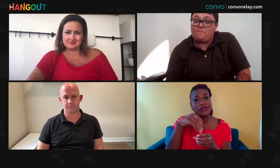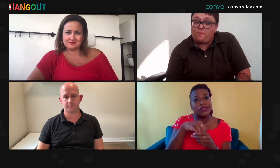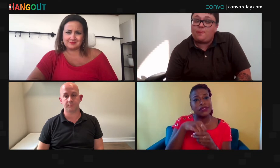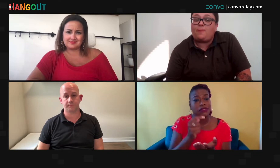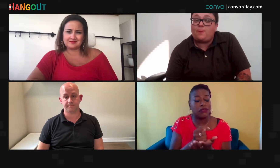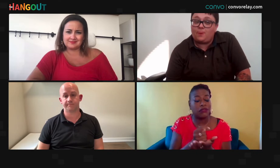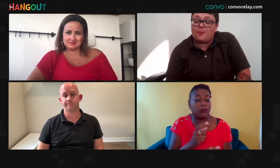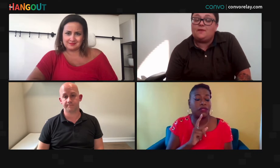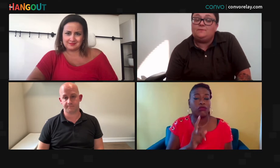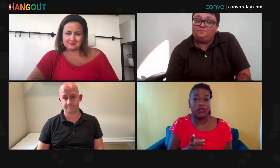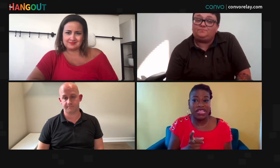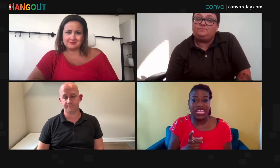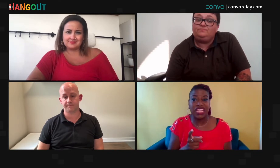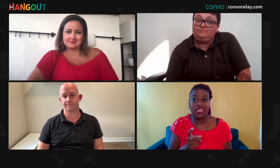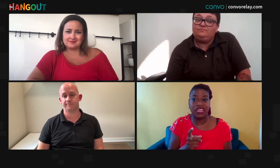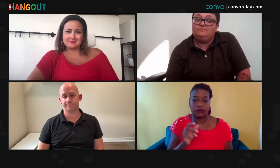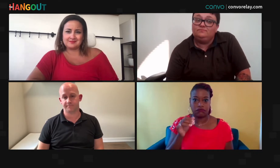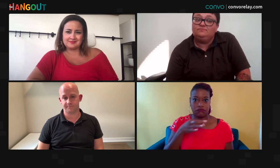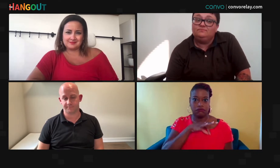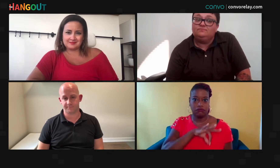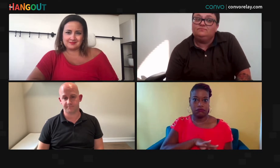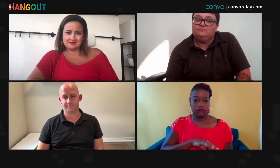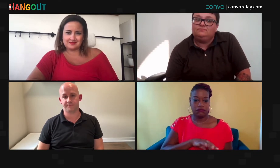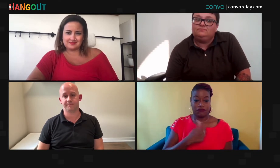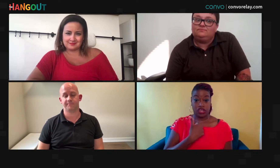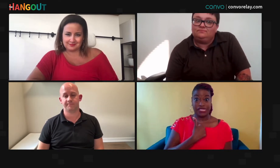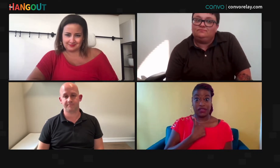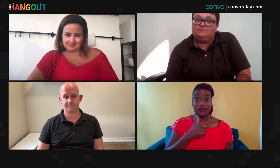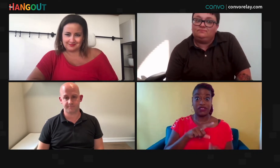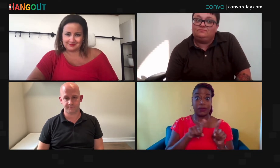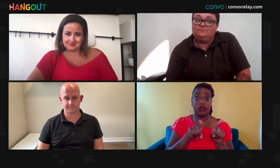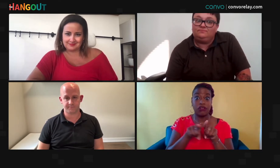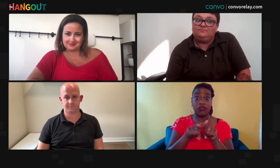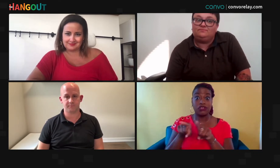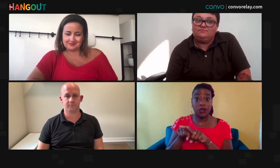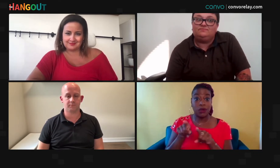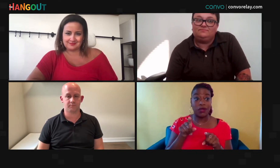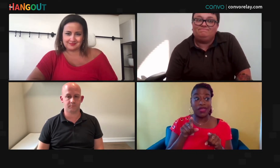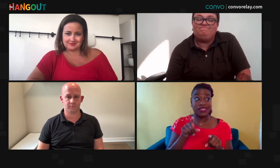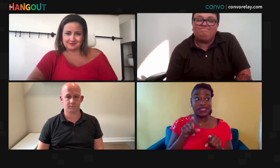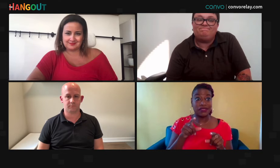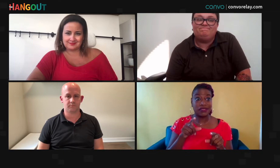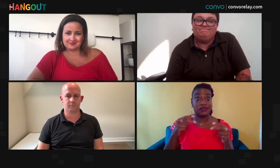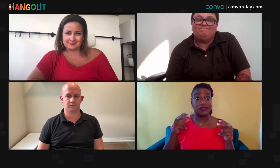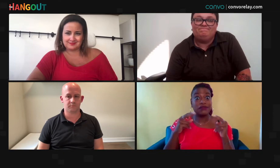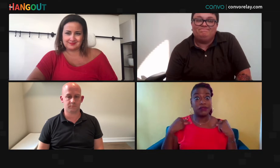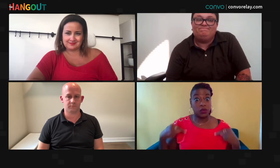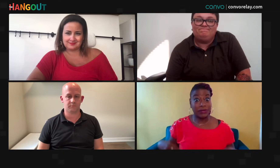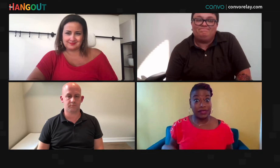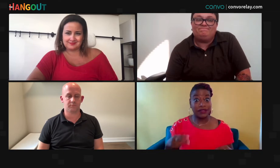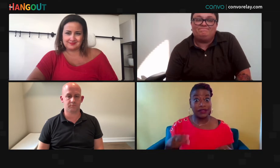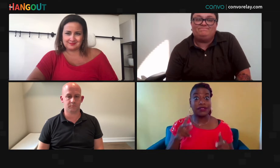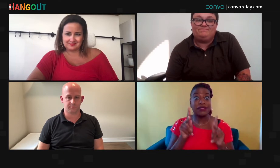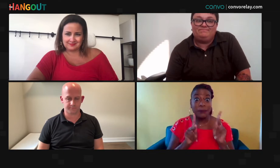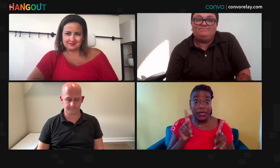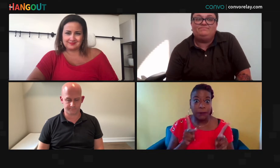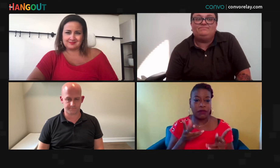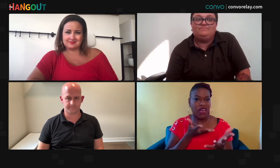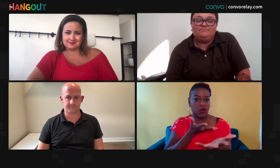You learn so many different skills in therapy, really. It's extremely beneficial for yourself, but not only for yourself, but